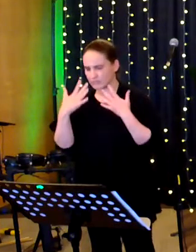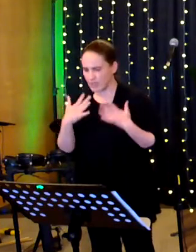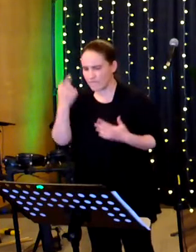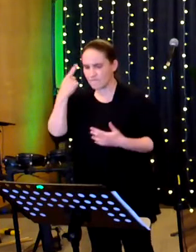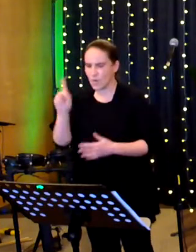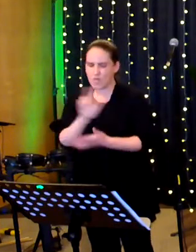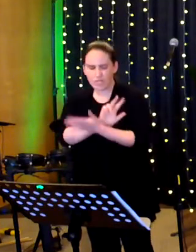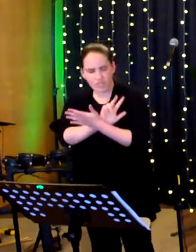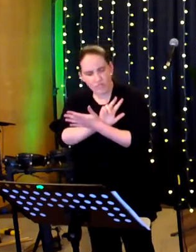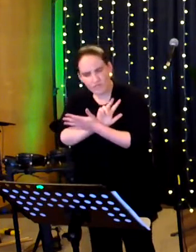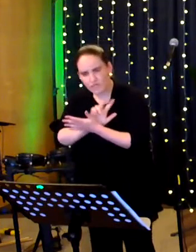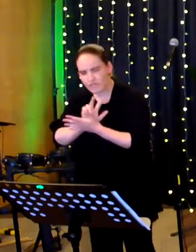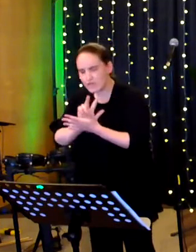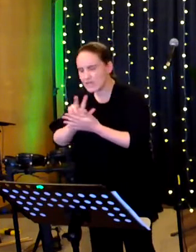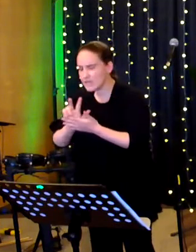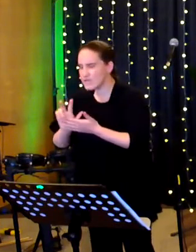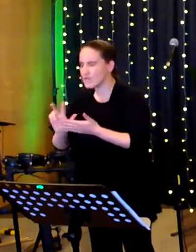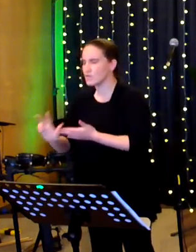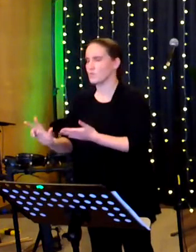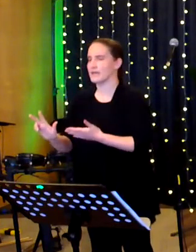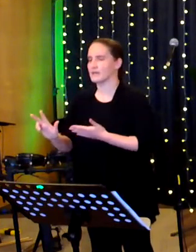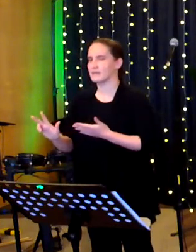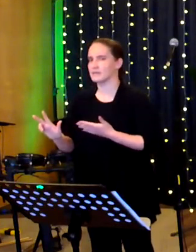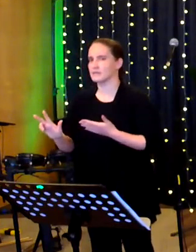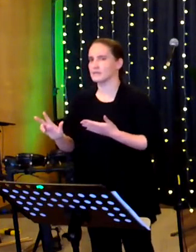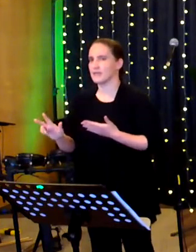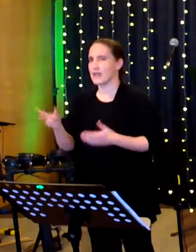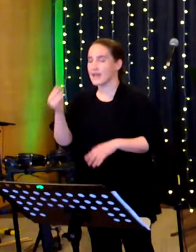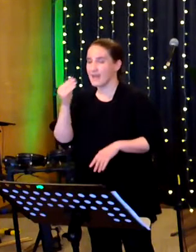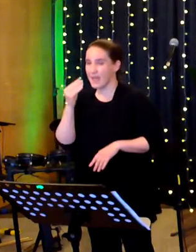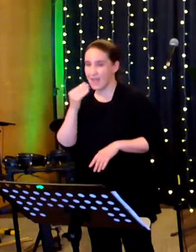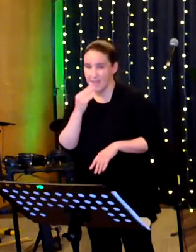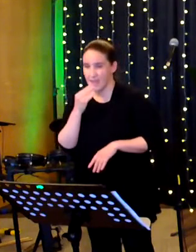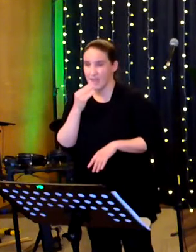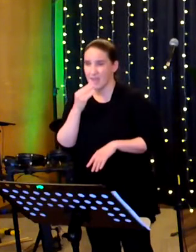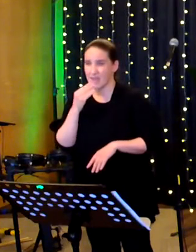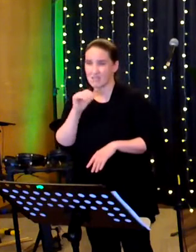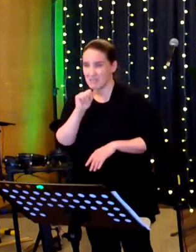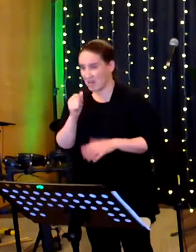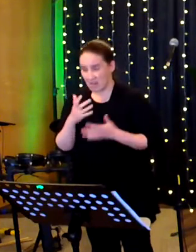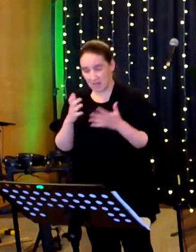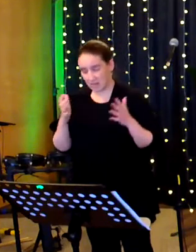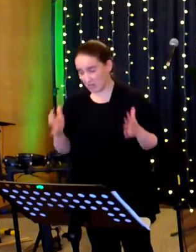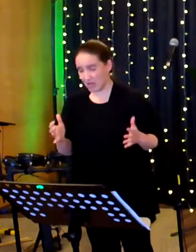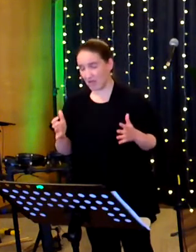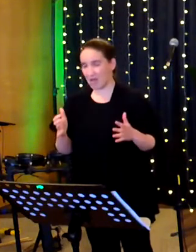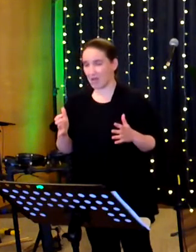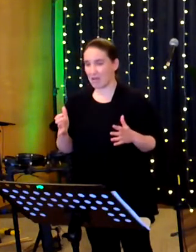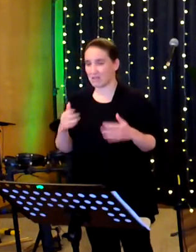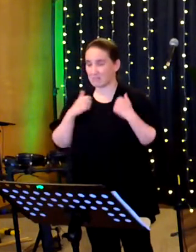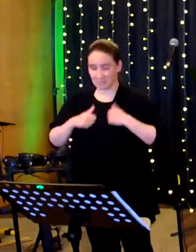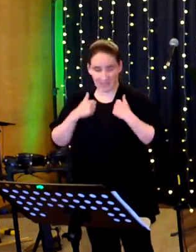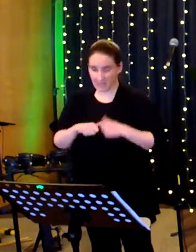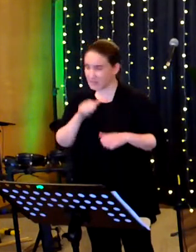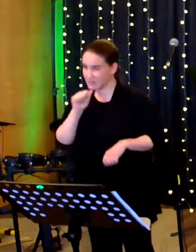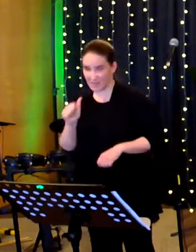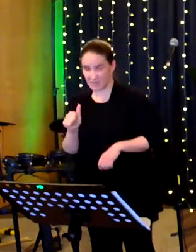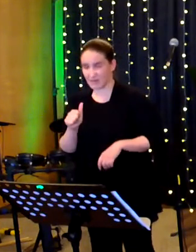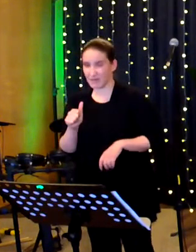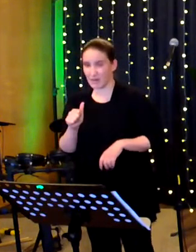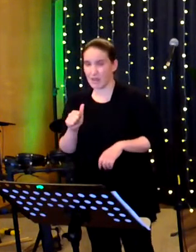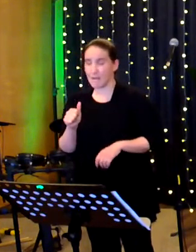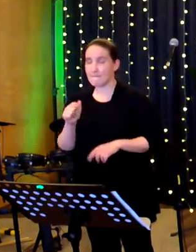for 3 weeks. He ate only bland foods. He didn't bathe. He didn't care for himself. But during that time, he prayed